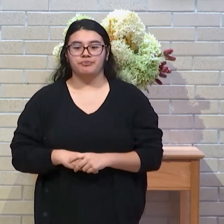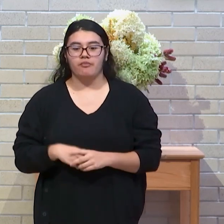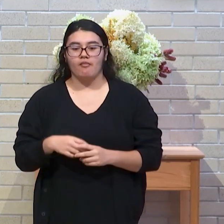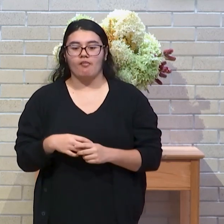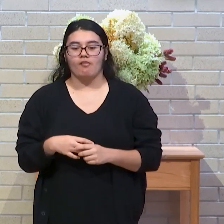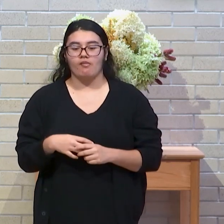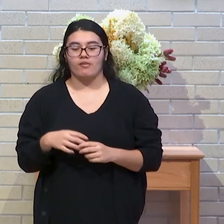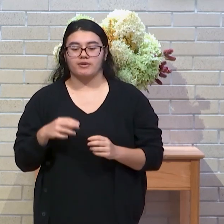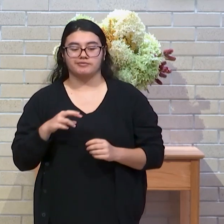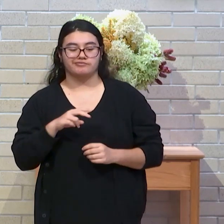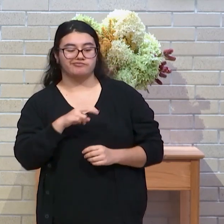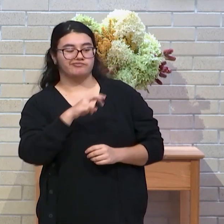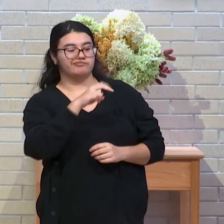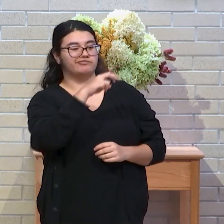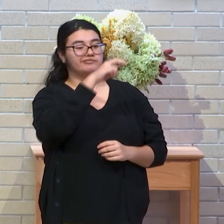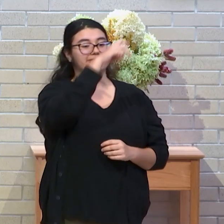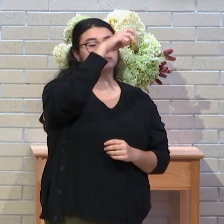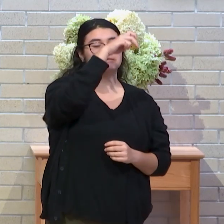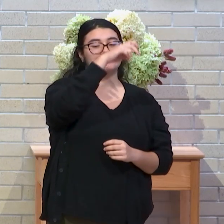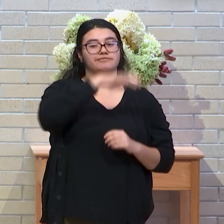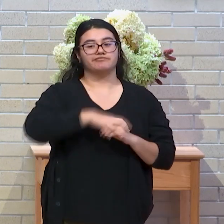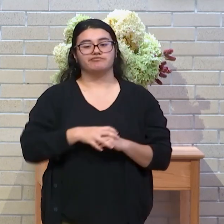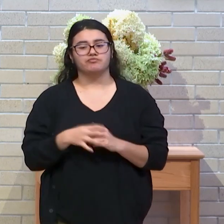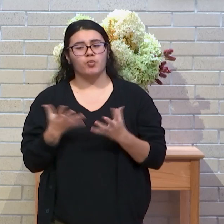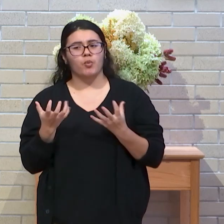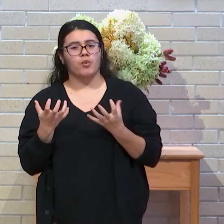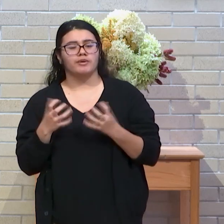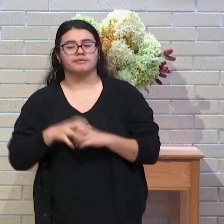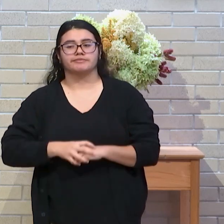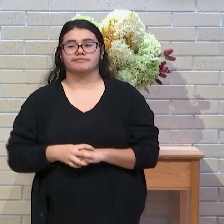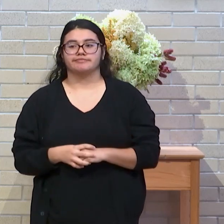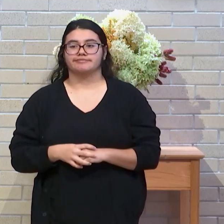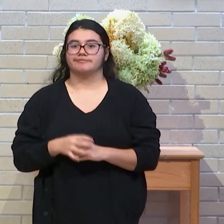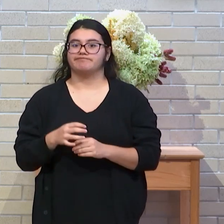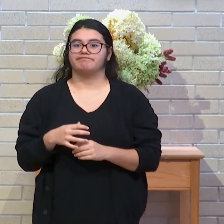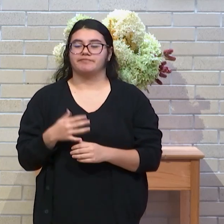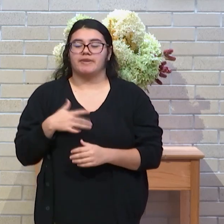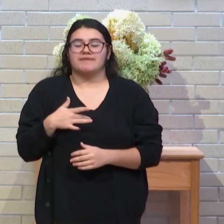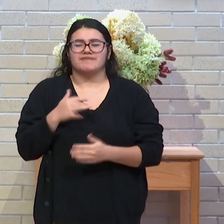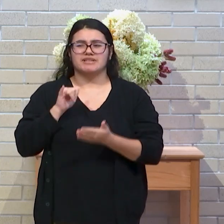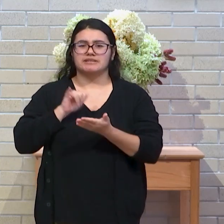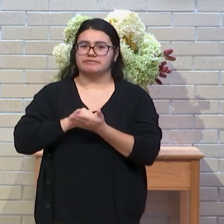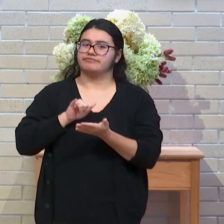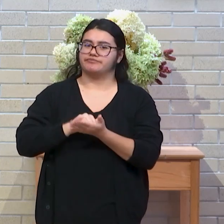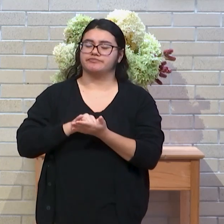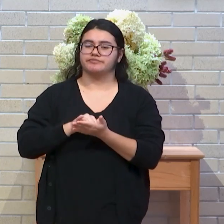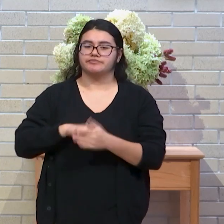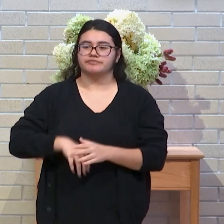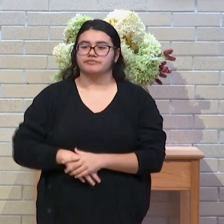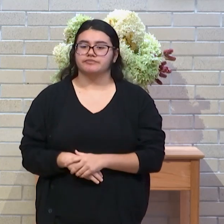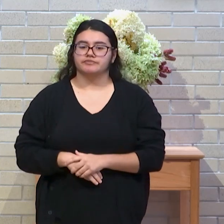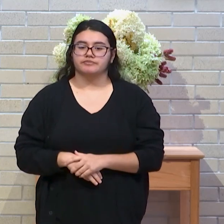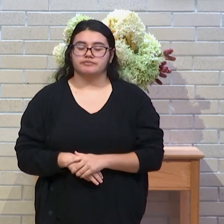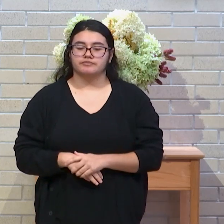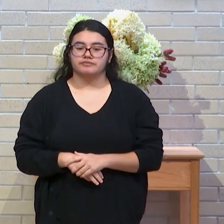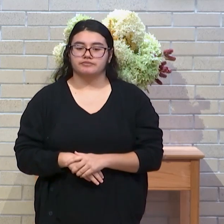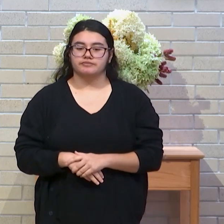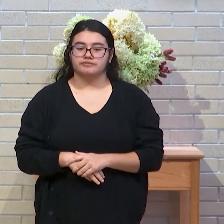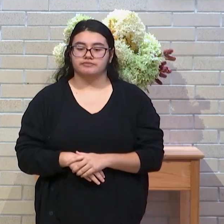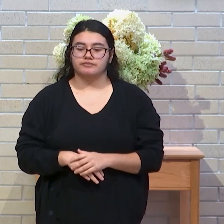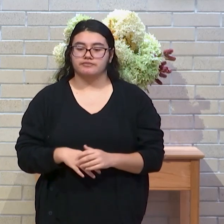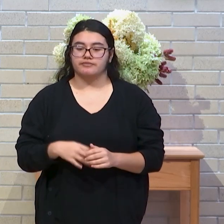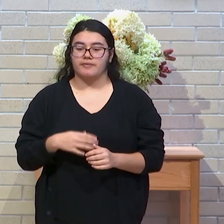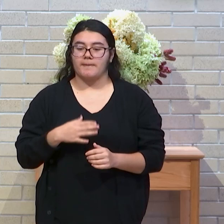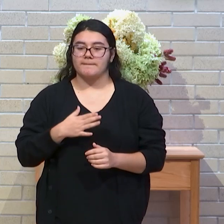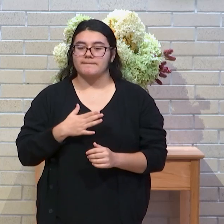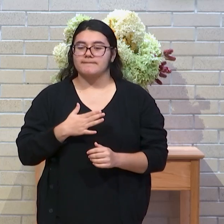know how I possibly could. I think my host dad noticed I was struggling. We didn't even need words. He